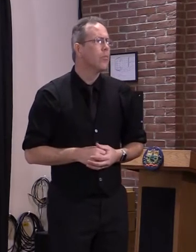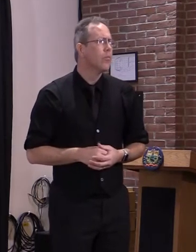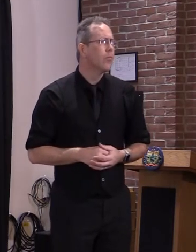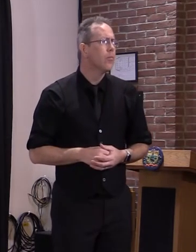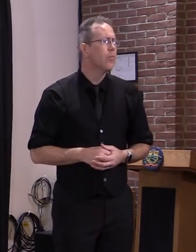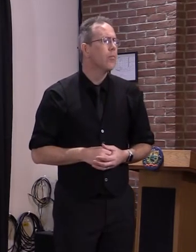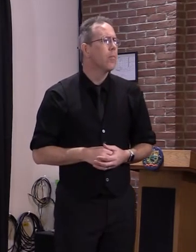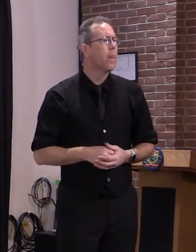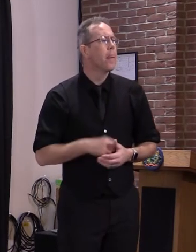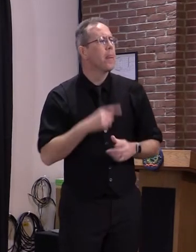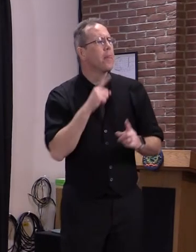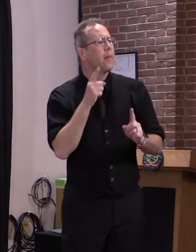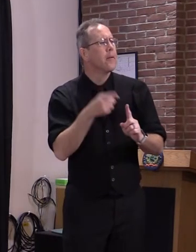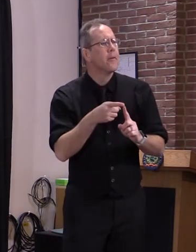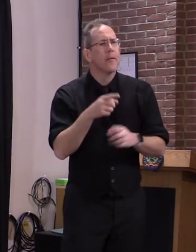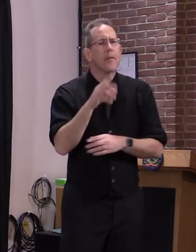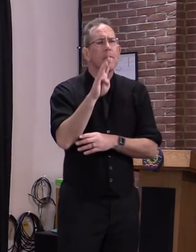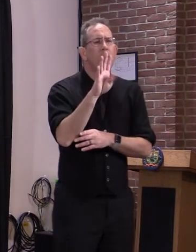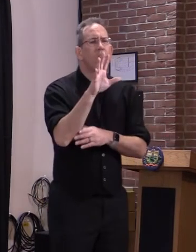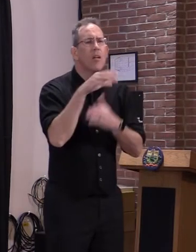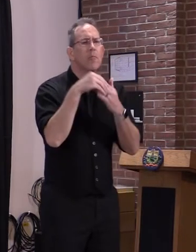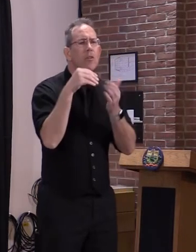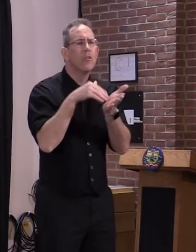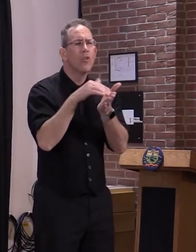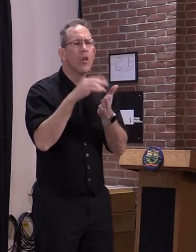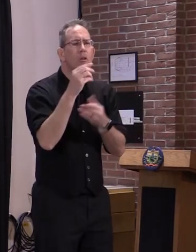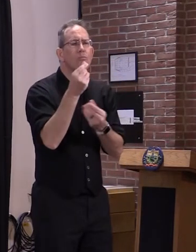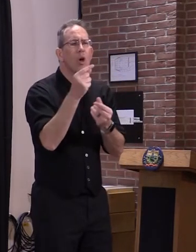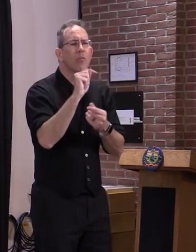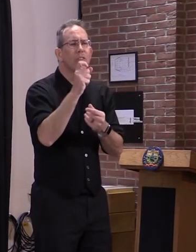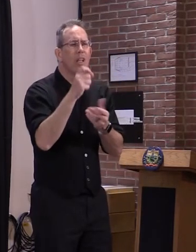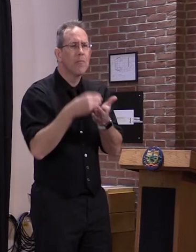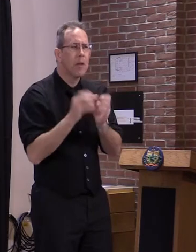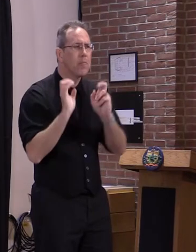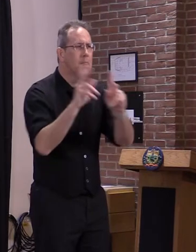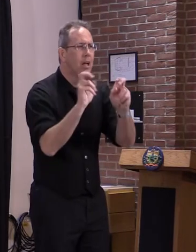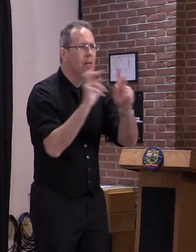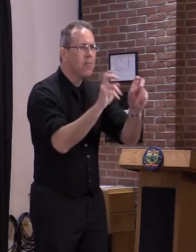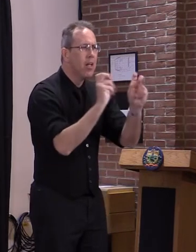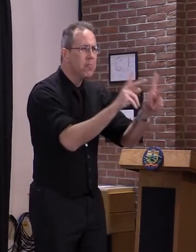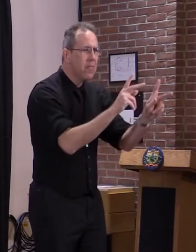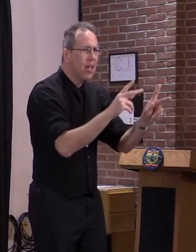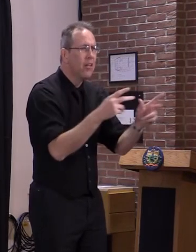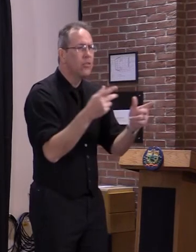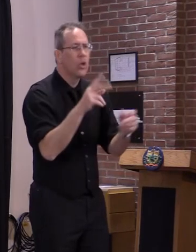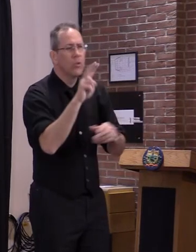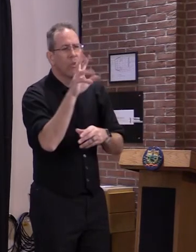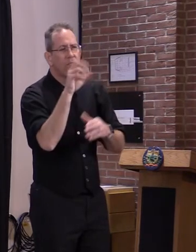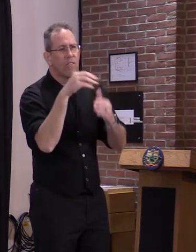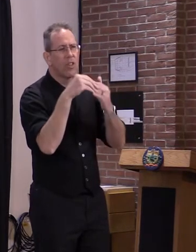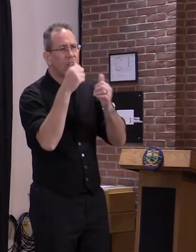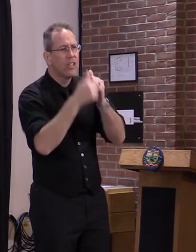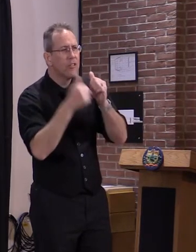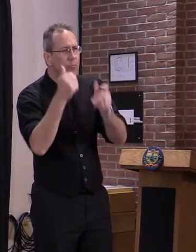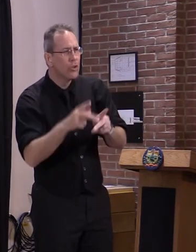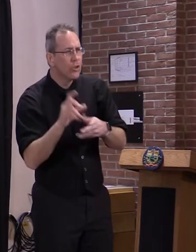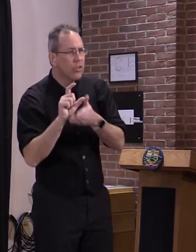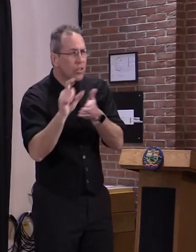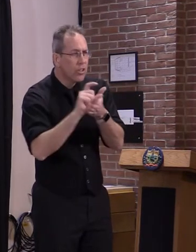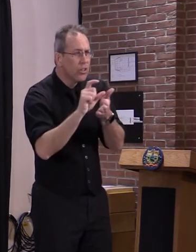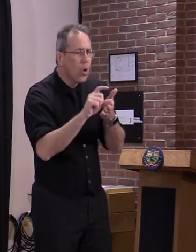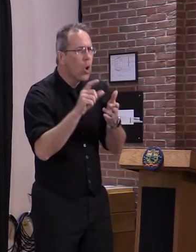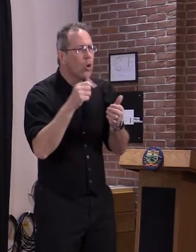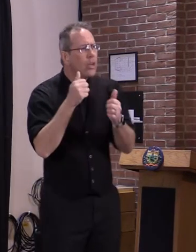had said along the lines of $250. Would that be like $250 per taxpayer, or is that an average? In other words,